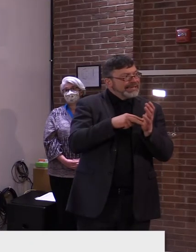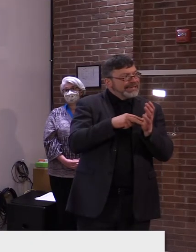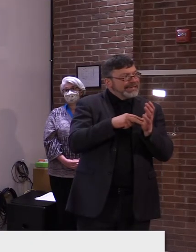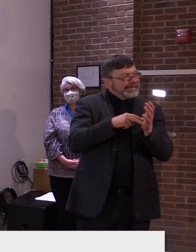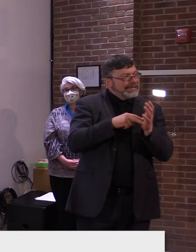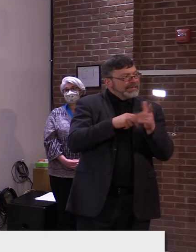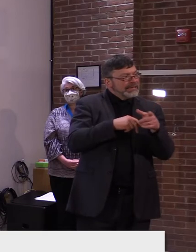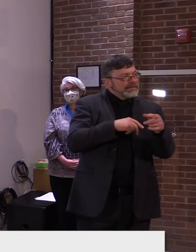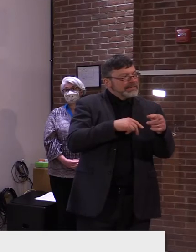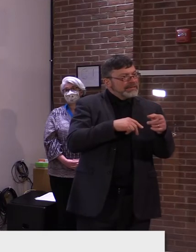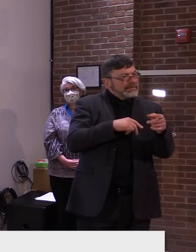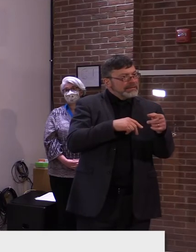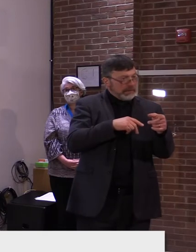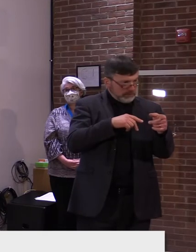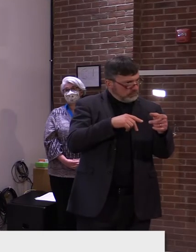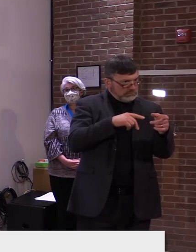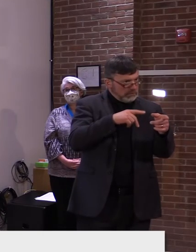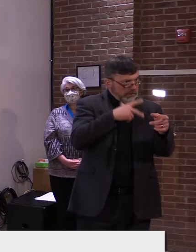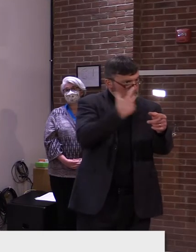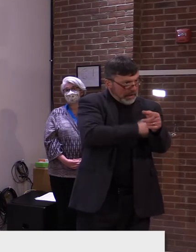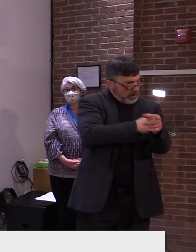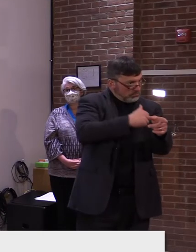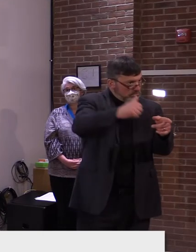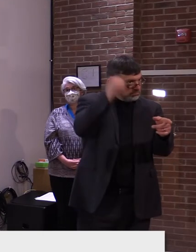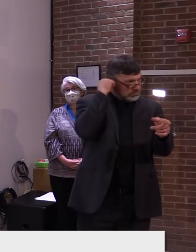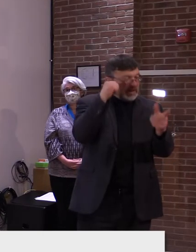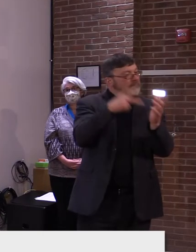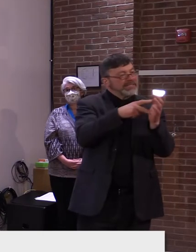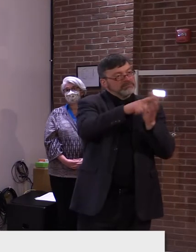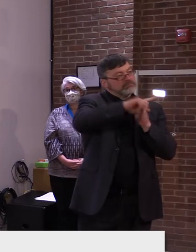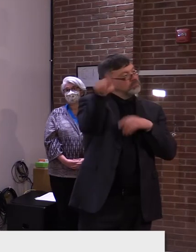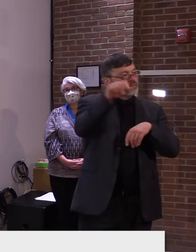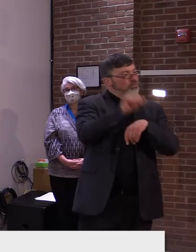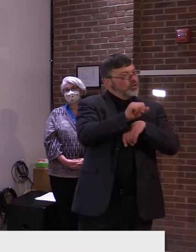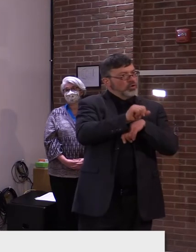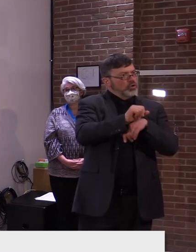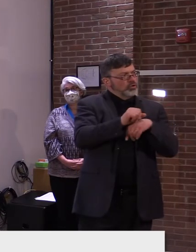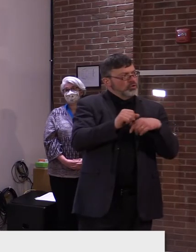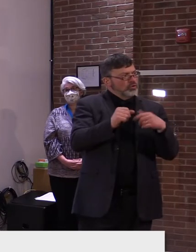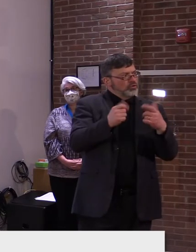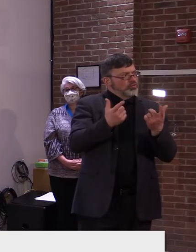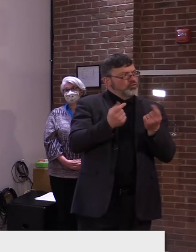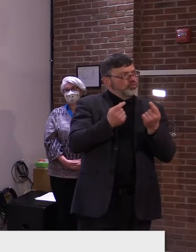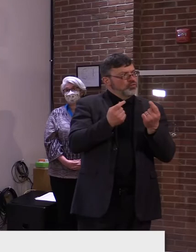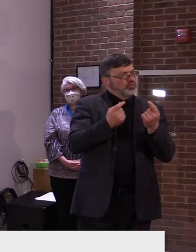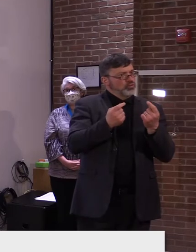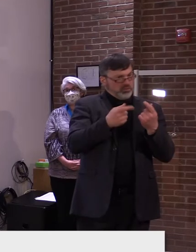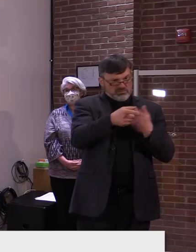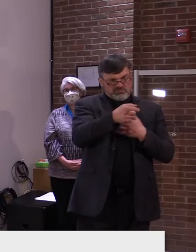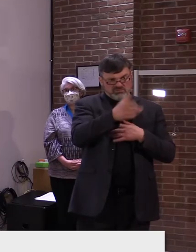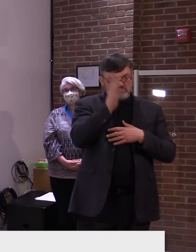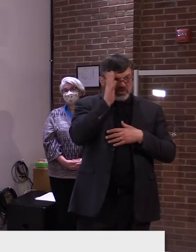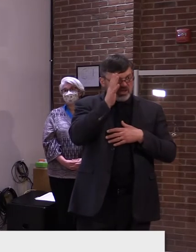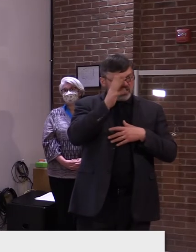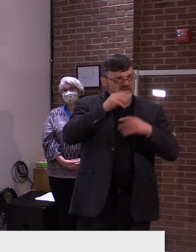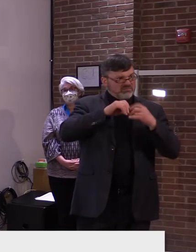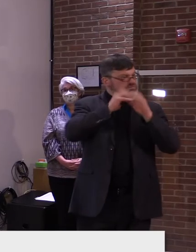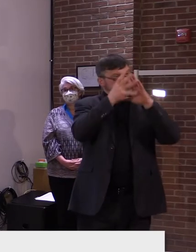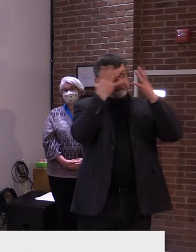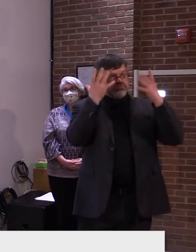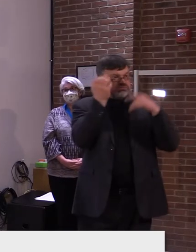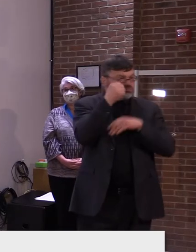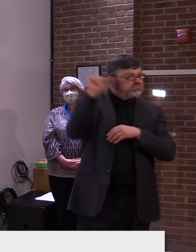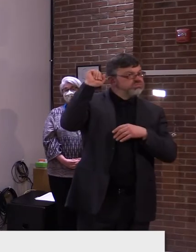Well, you know, I haven't put forth anything that would preclude them from doing anything that you mentioned, so I'm not concerned about